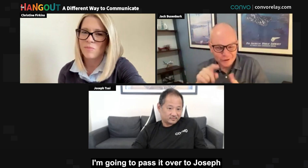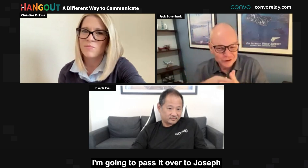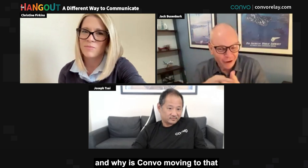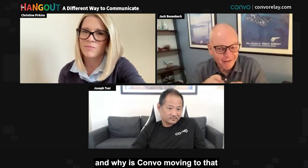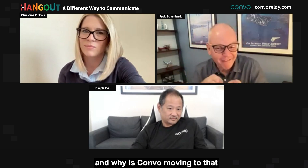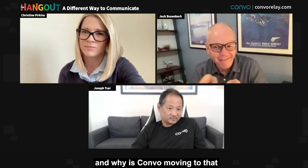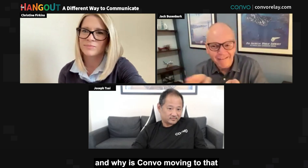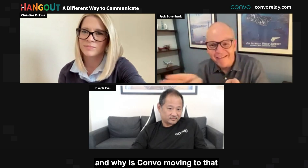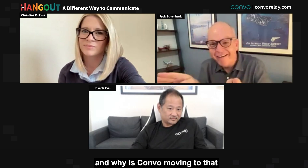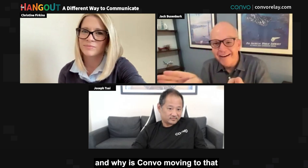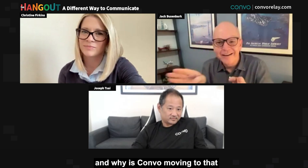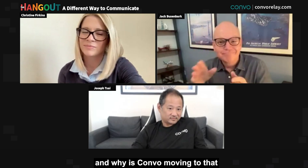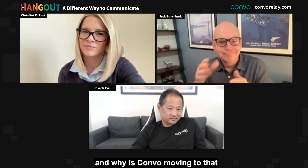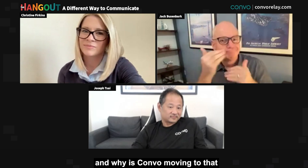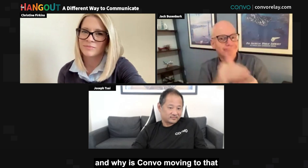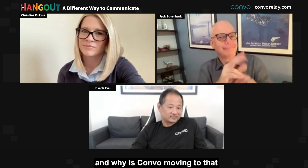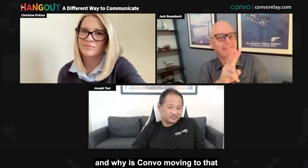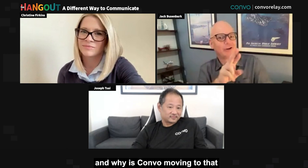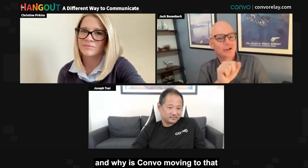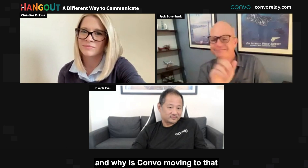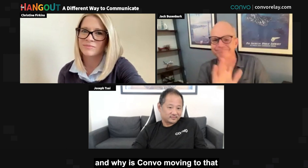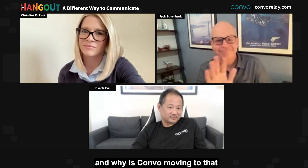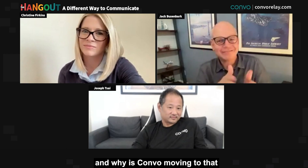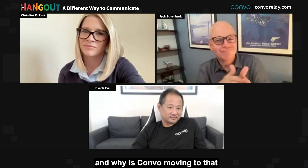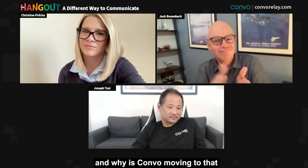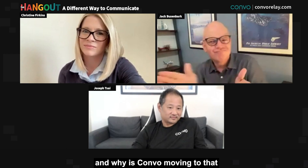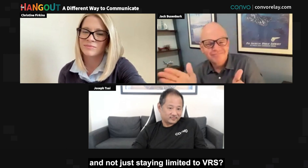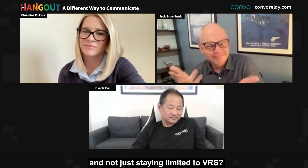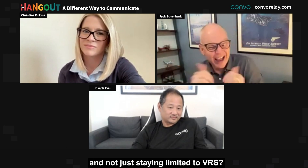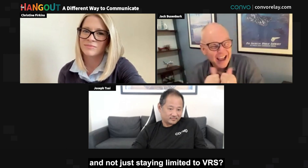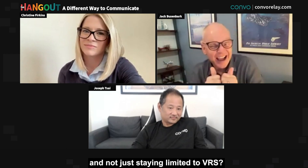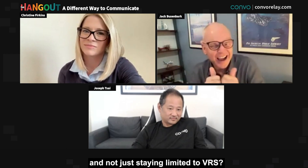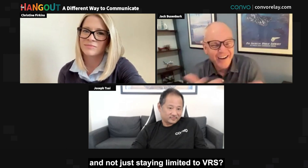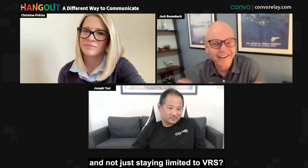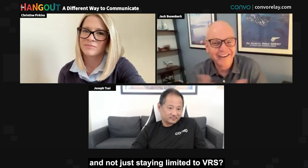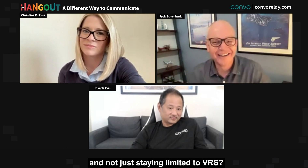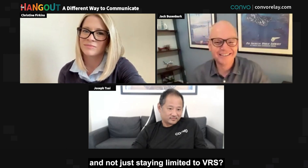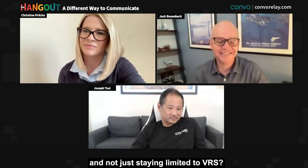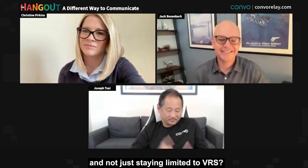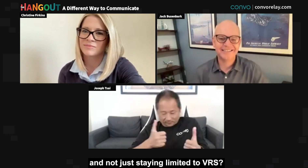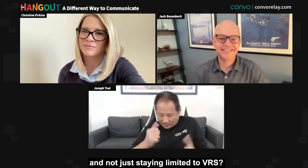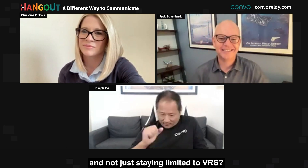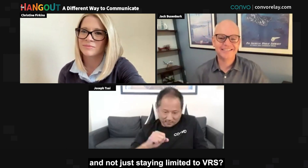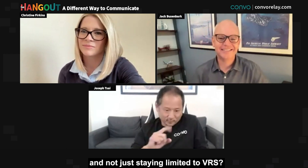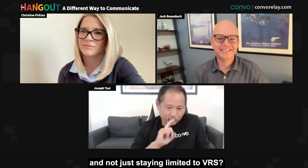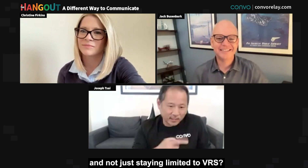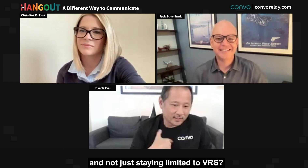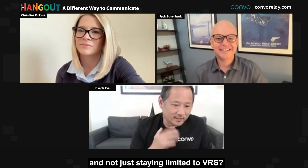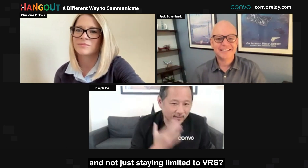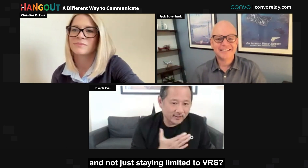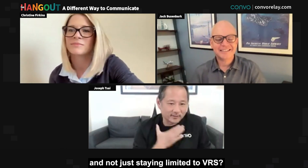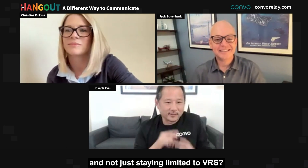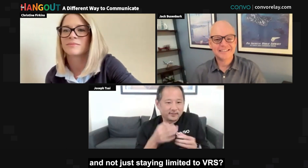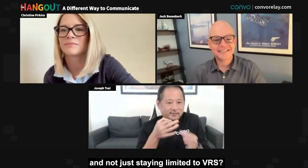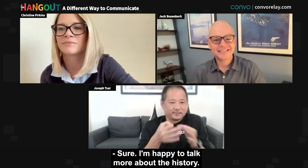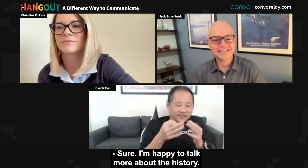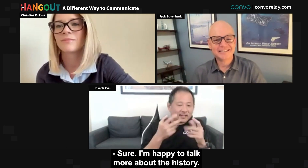Joseph and why is Convo moving to that and not just staying limited to VRS. Sure, and I'm